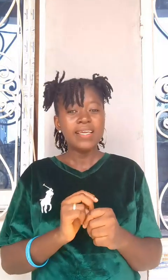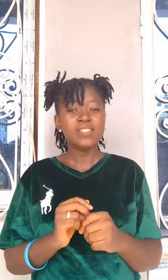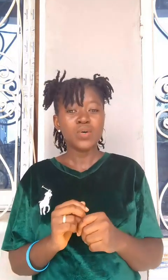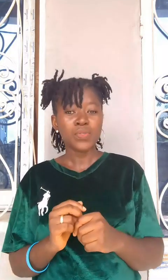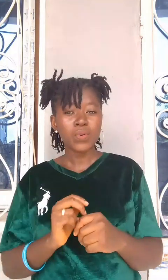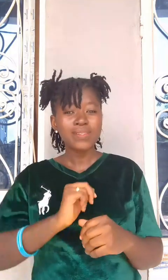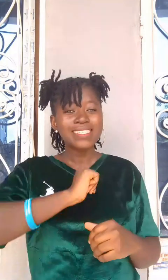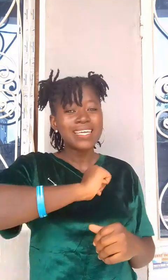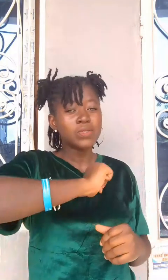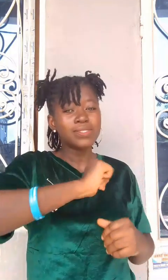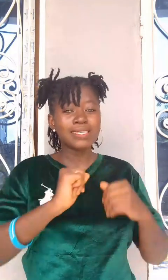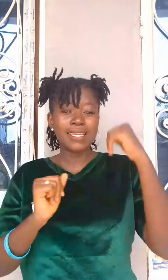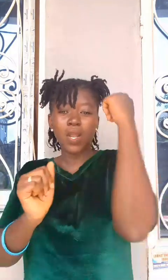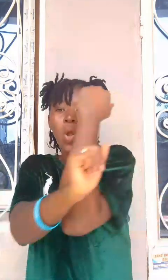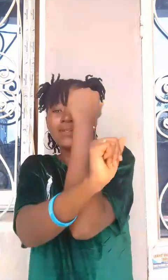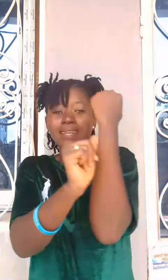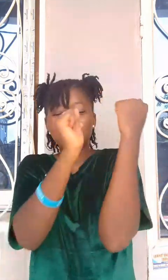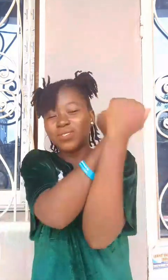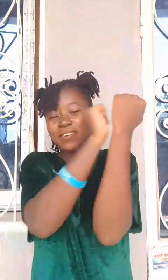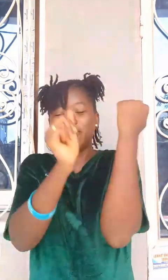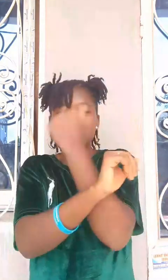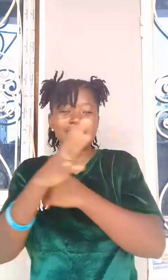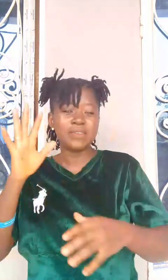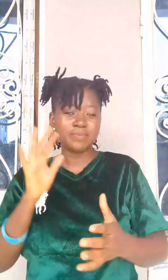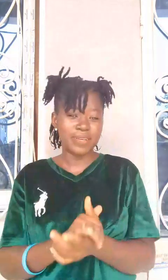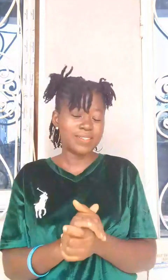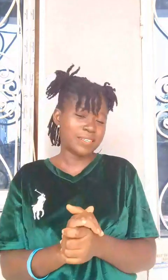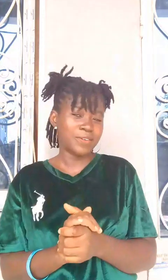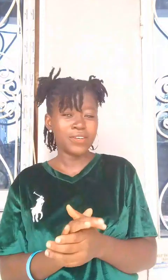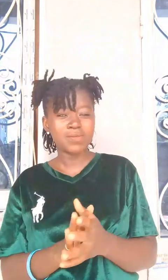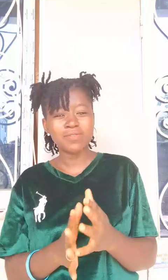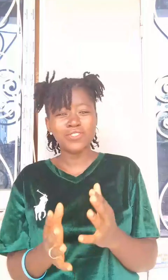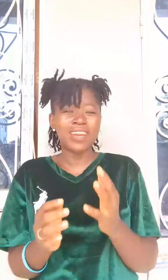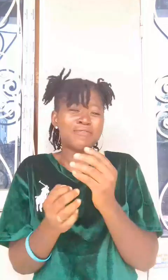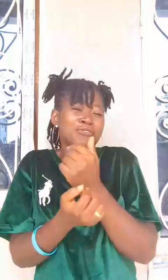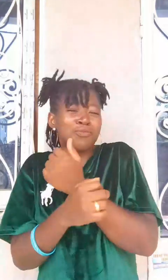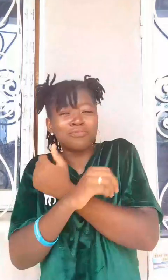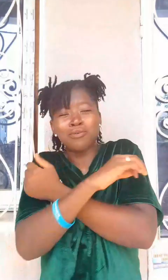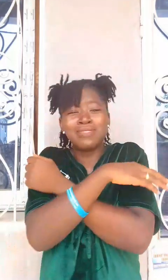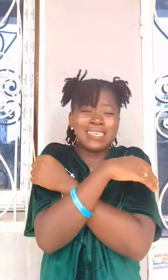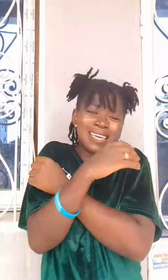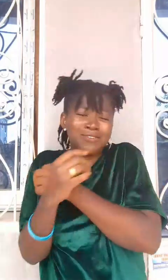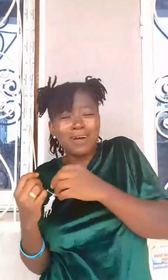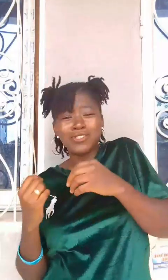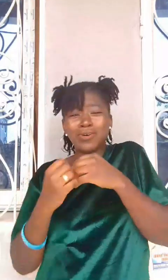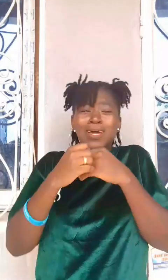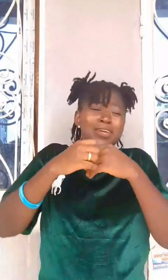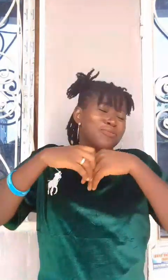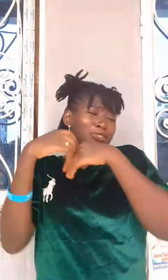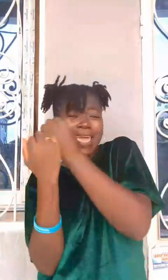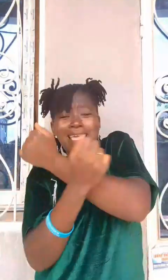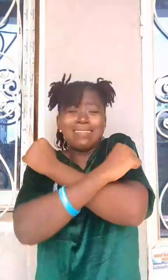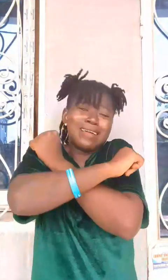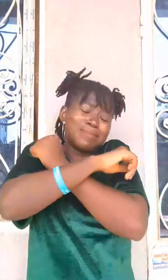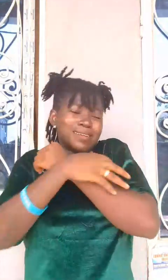is through skin-to-skin contact with an infected person. You know, some of you like for rub skin. You want to enter